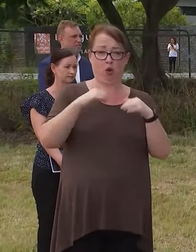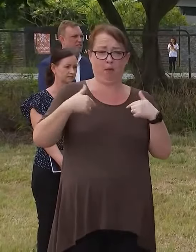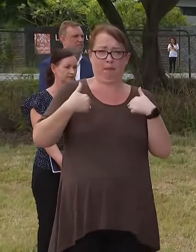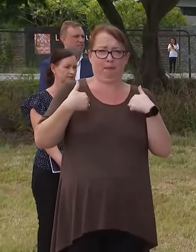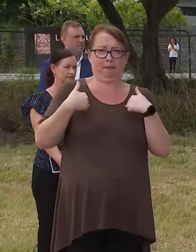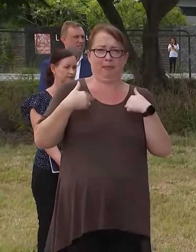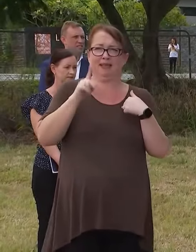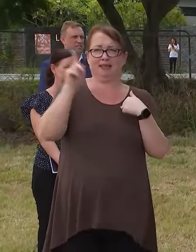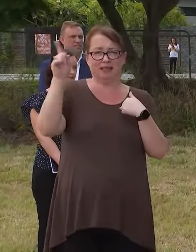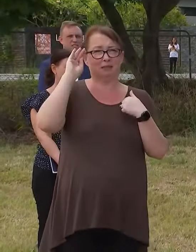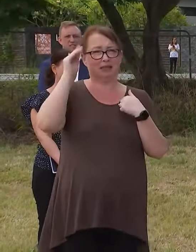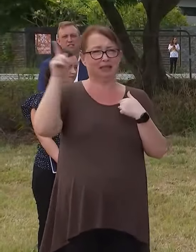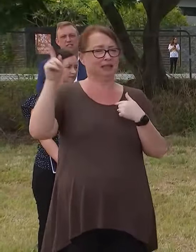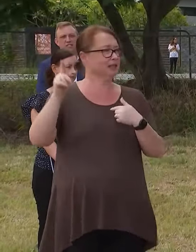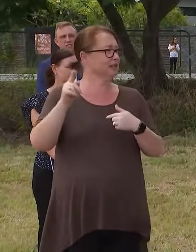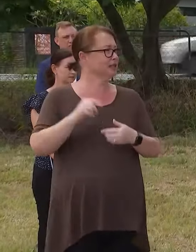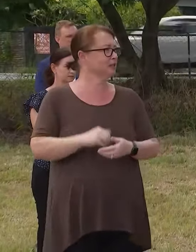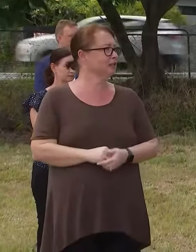It's the committee.